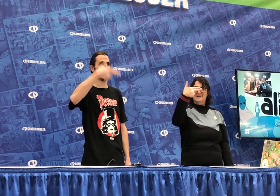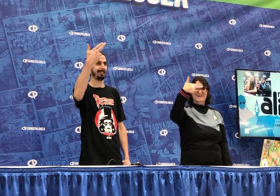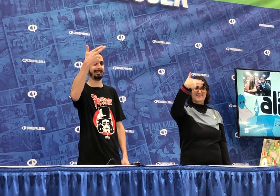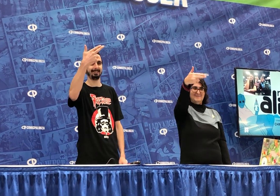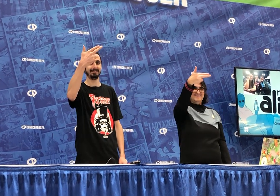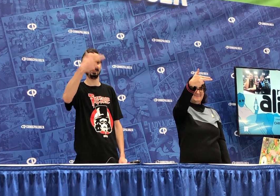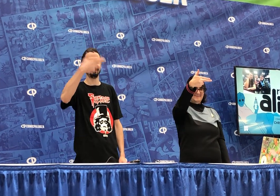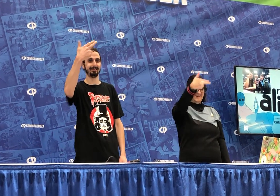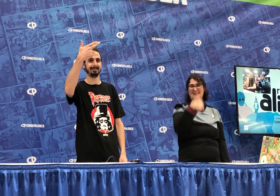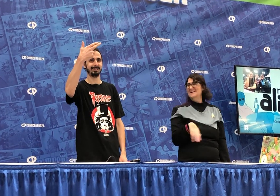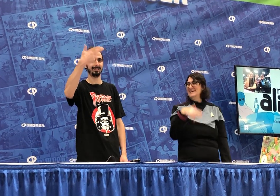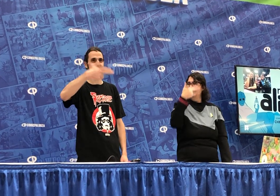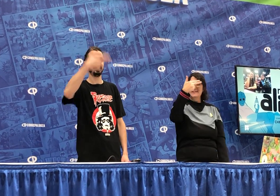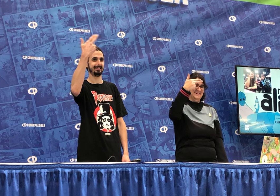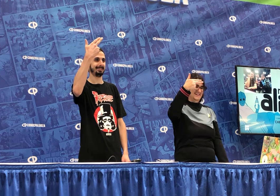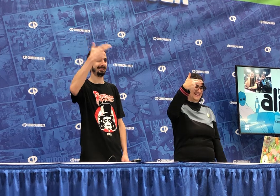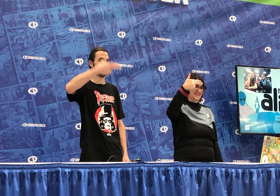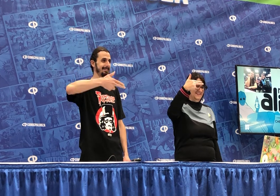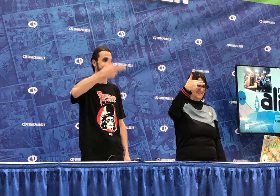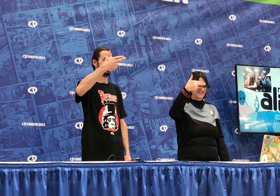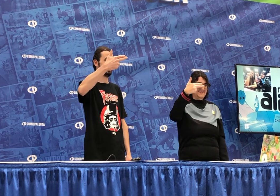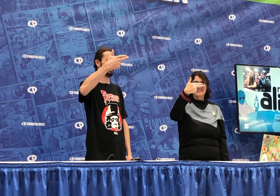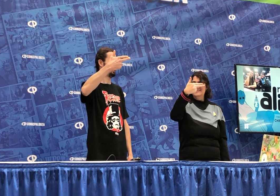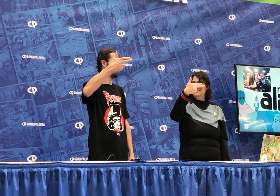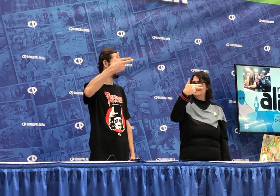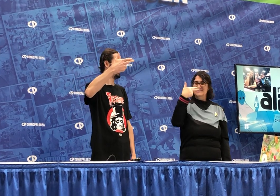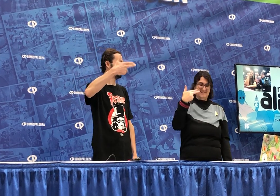Harry, H, Harry,